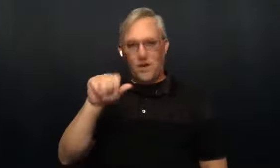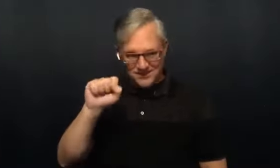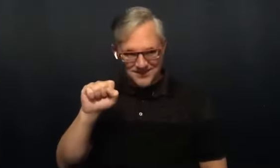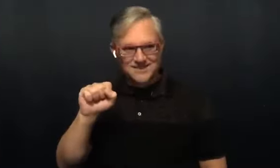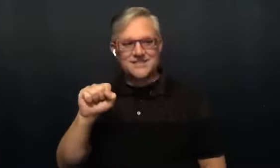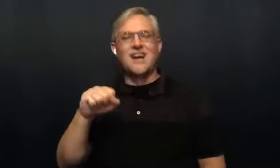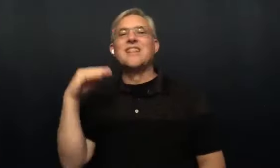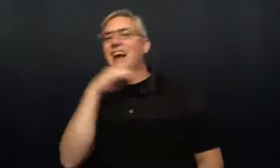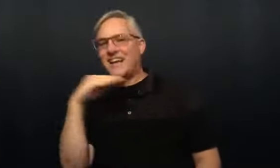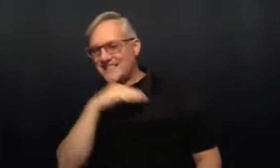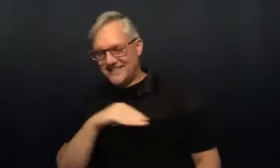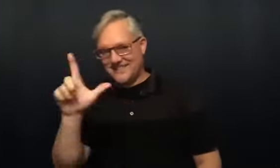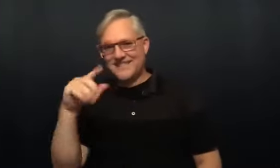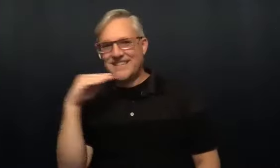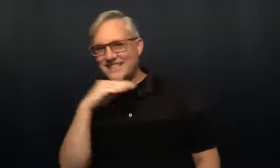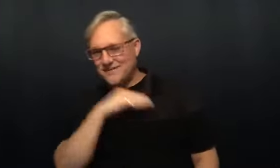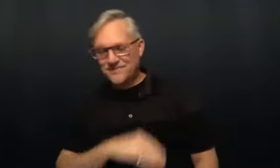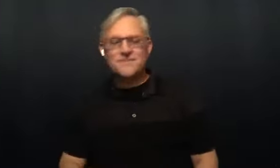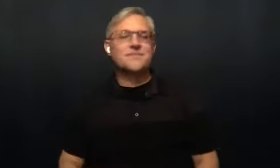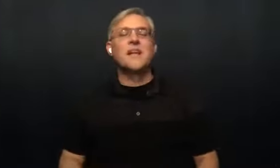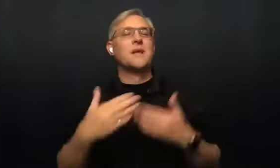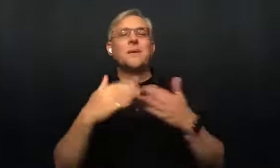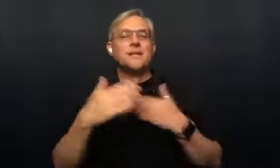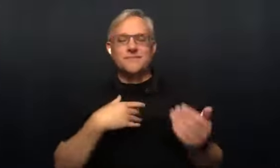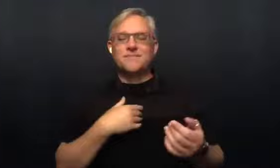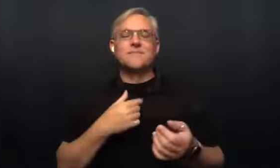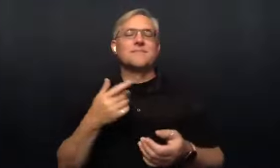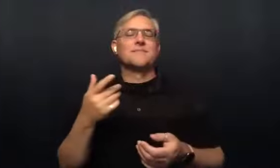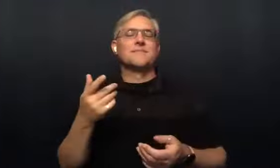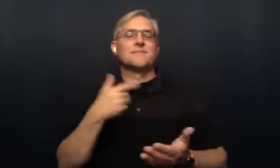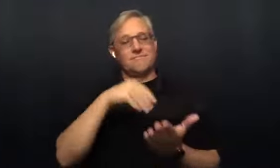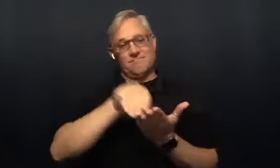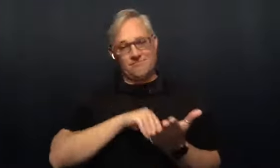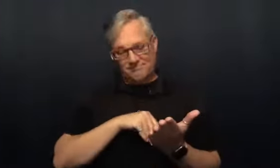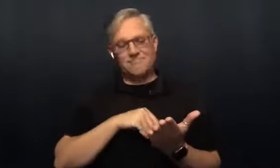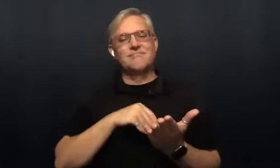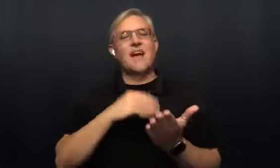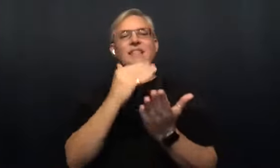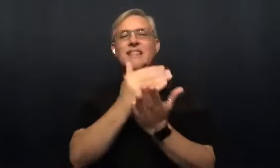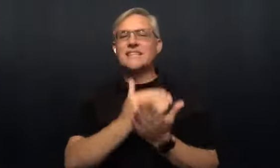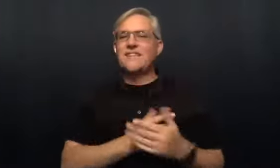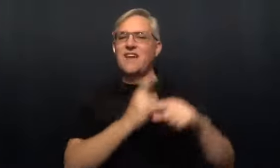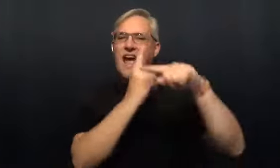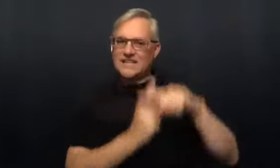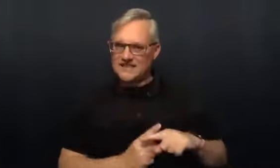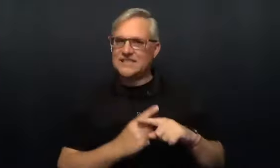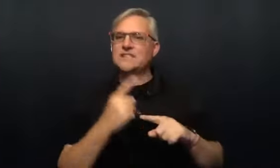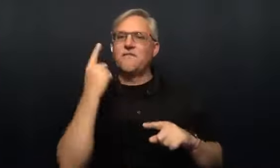the fourth and fifth steps and she asked me to write a list of assets for my mother. And I did. And then she asked me to come up with a list of qualities that a daughter would be. I said,